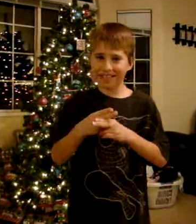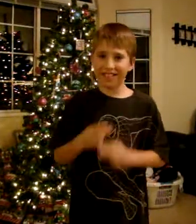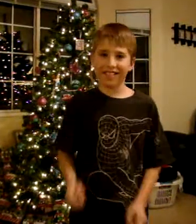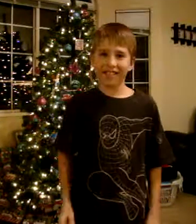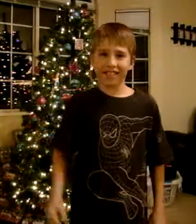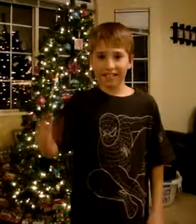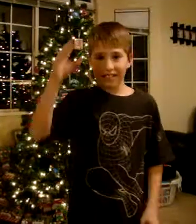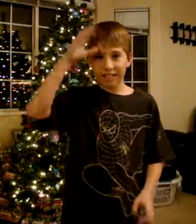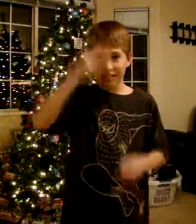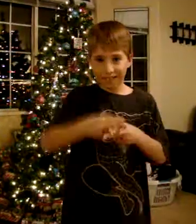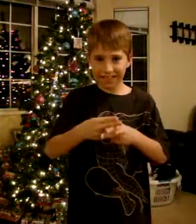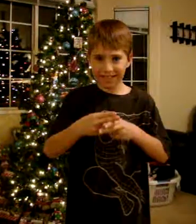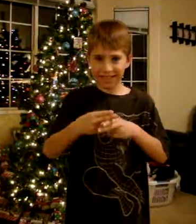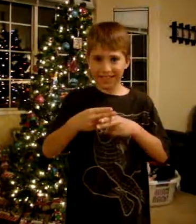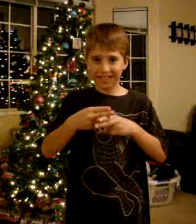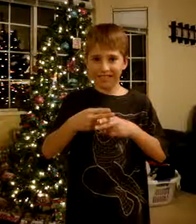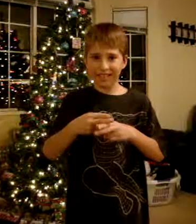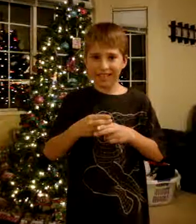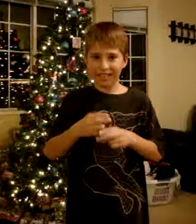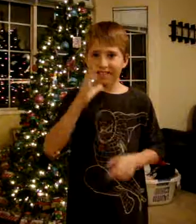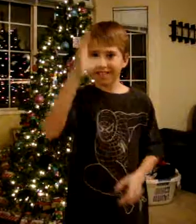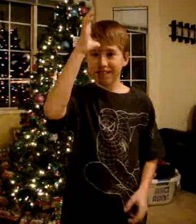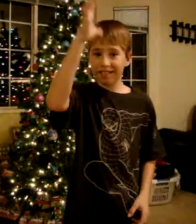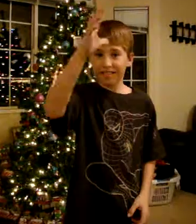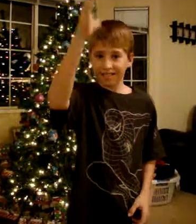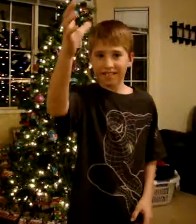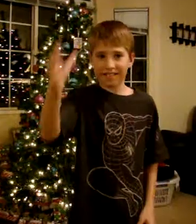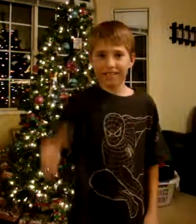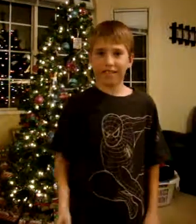Show me brother. Show me grandpa. Grandma.